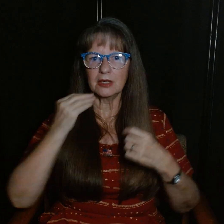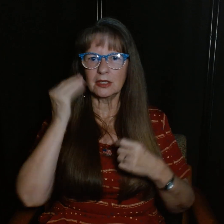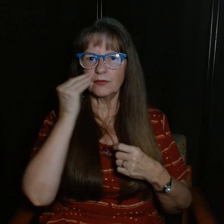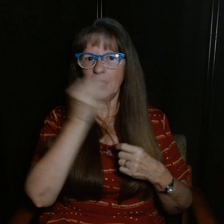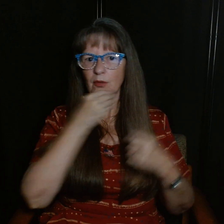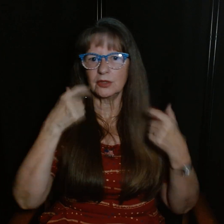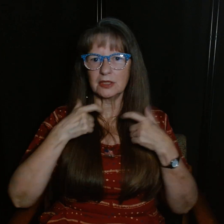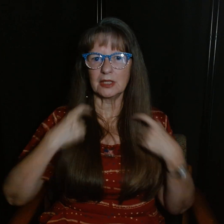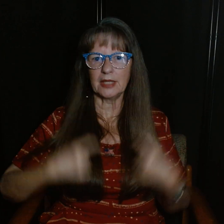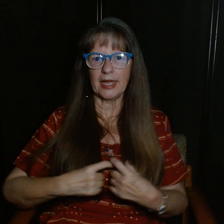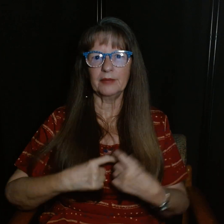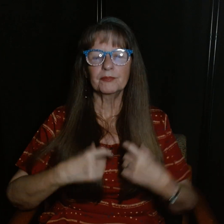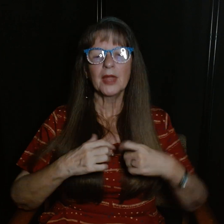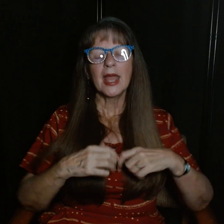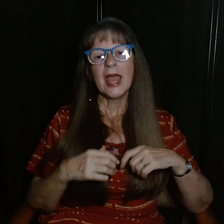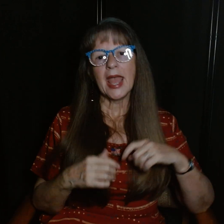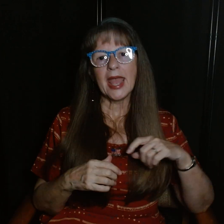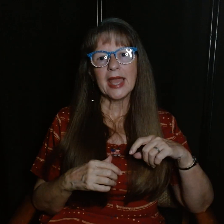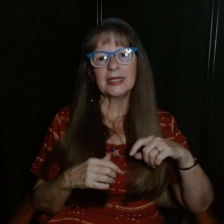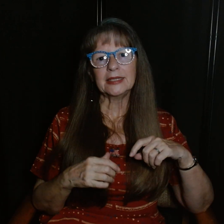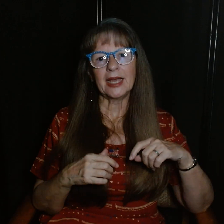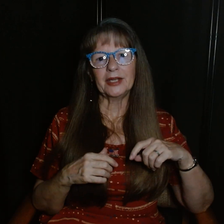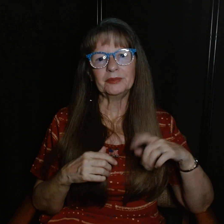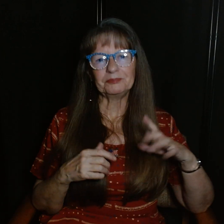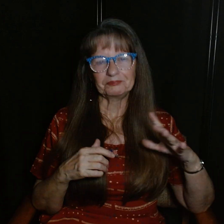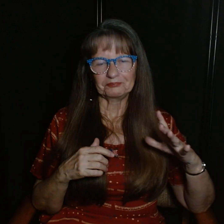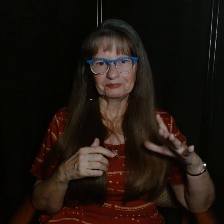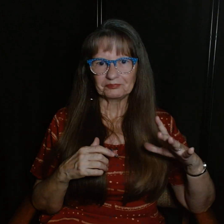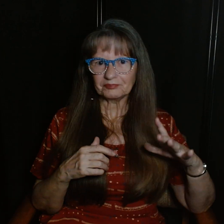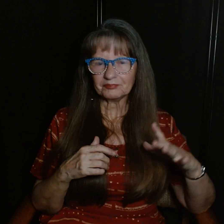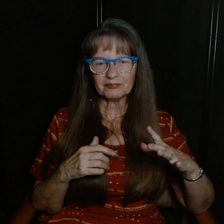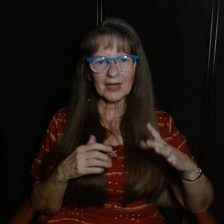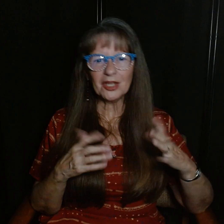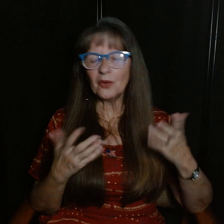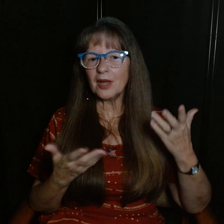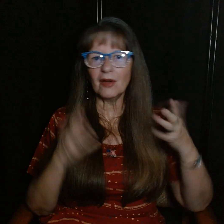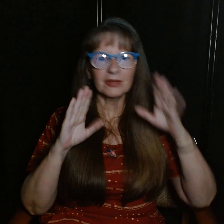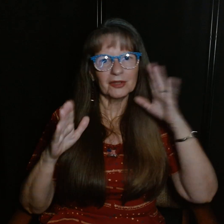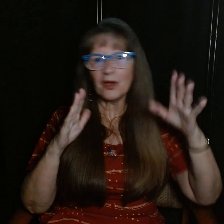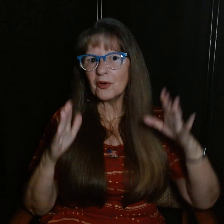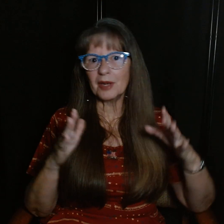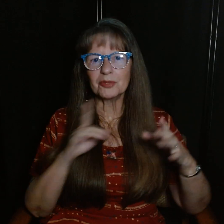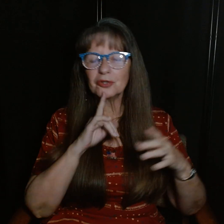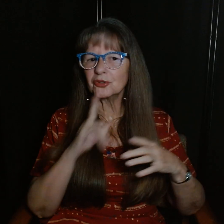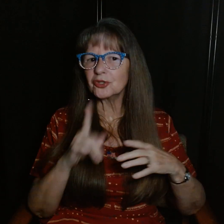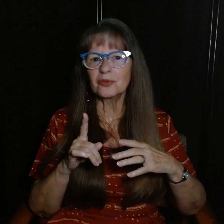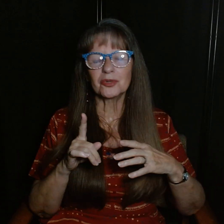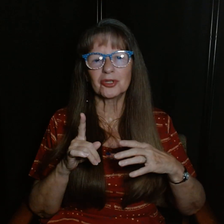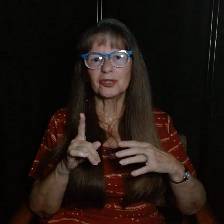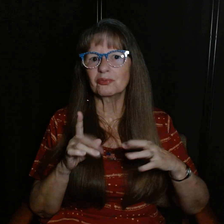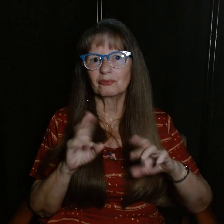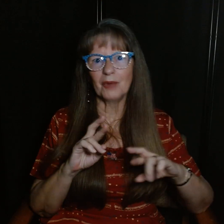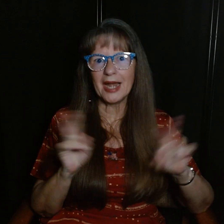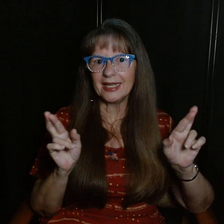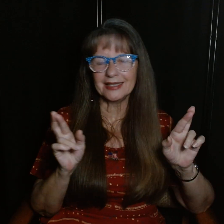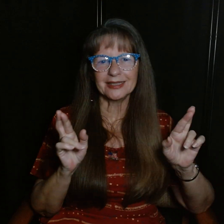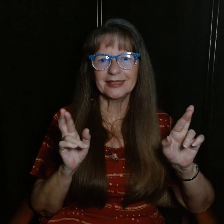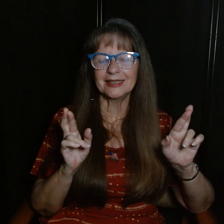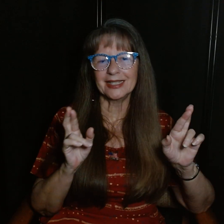the flowers, it's the lei. And and all below, and I'm sure she was just ready to get